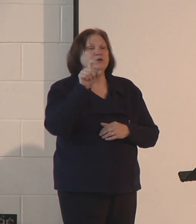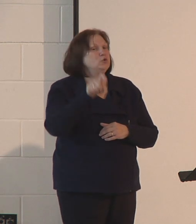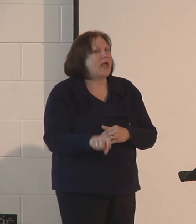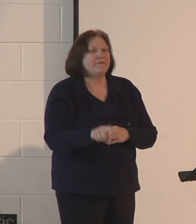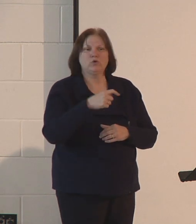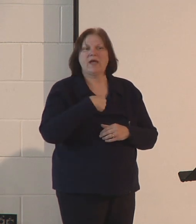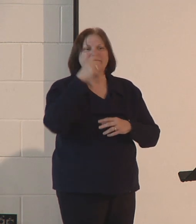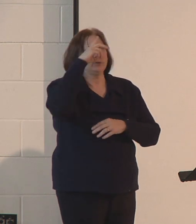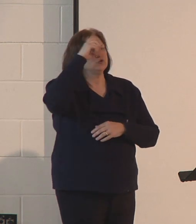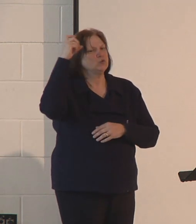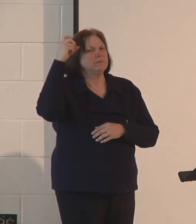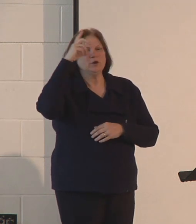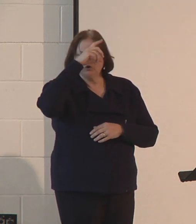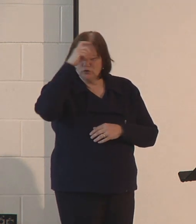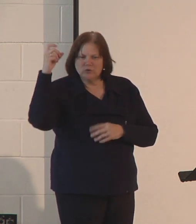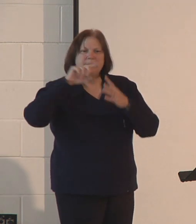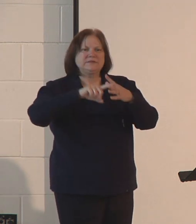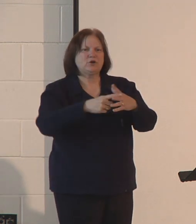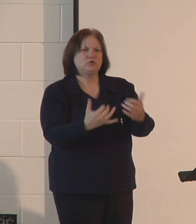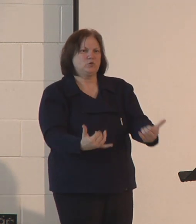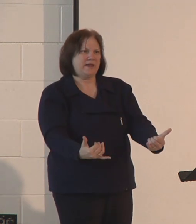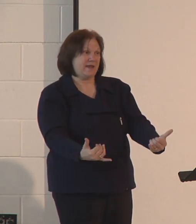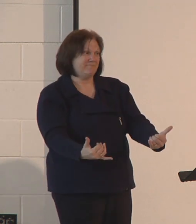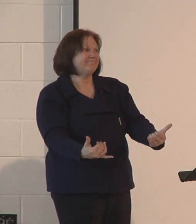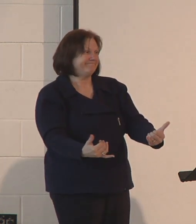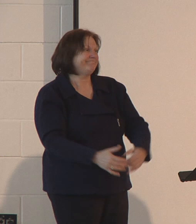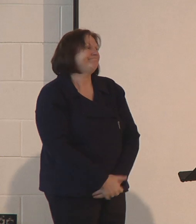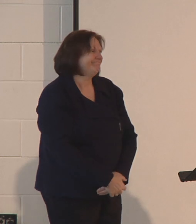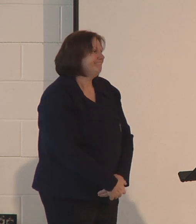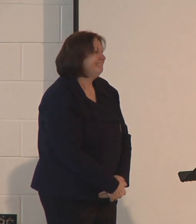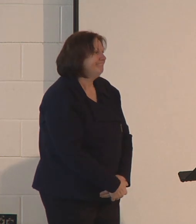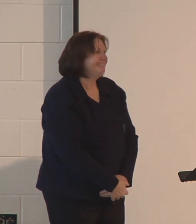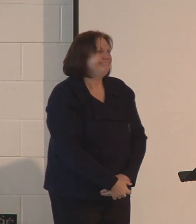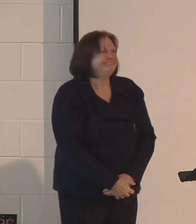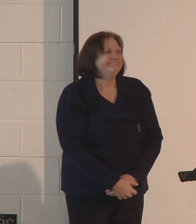dream, and your dream starts today. Okay.